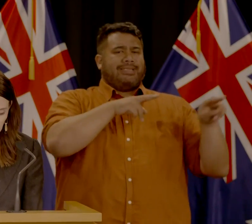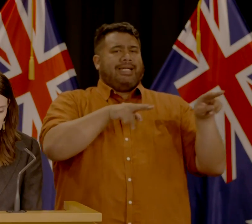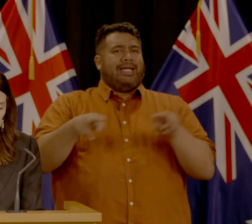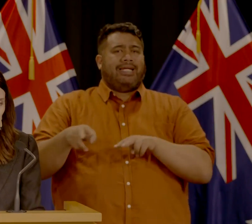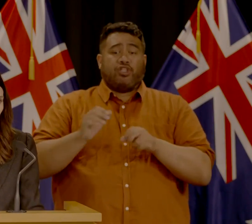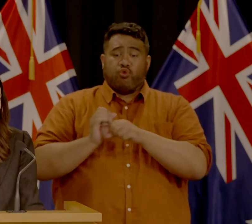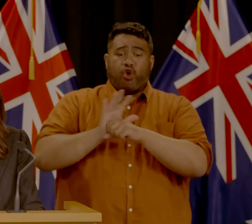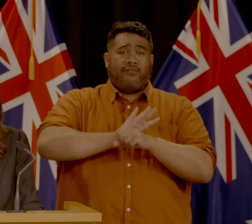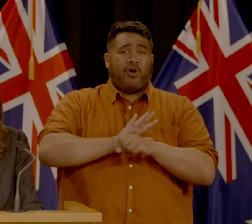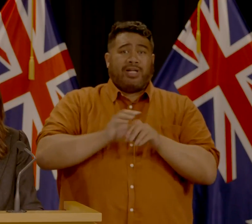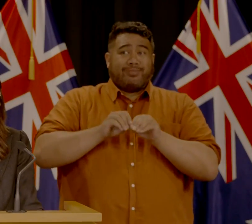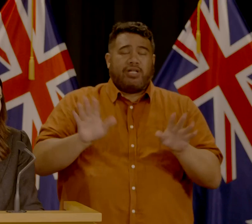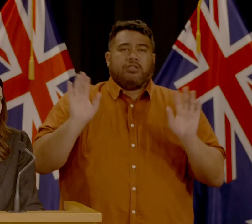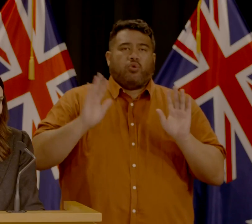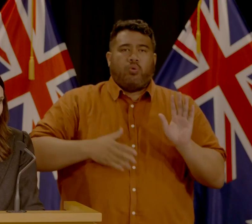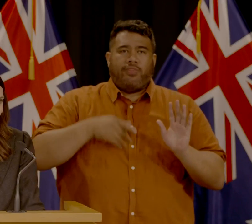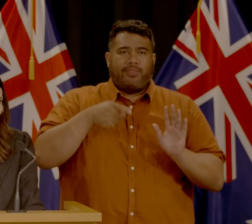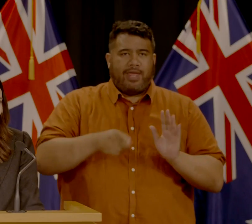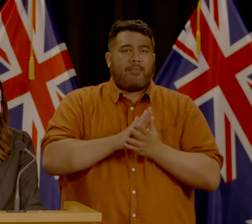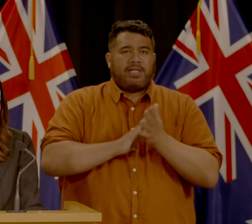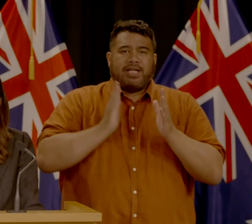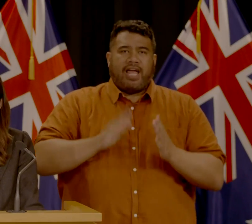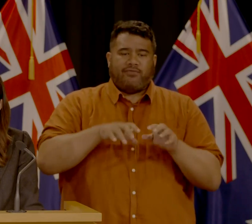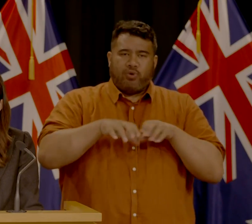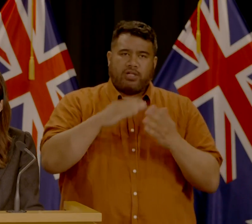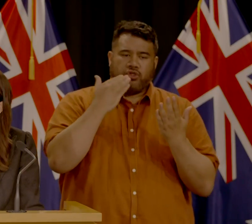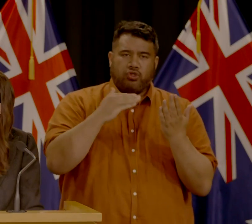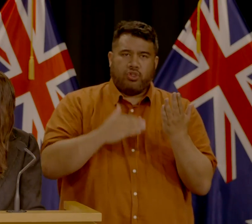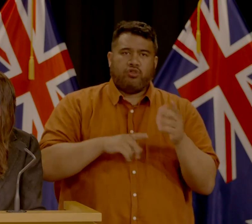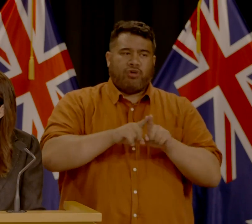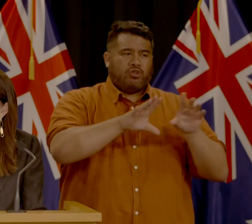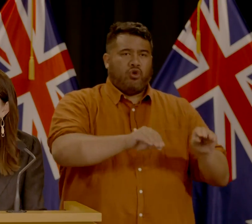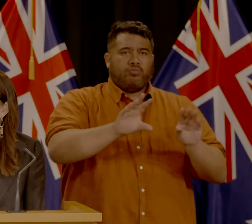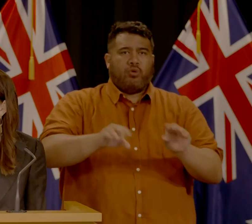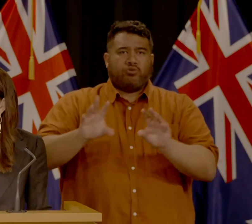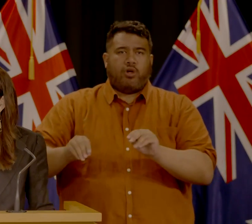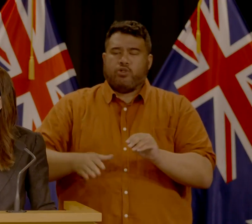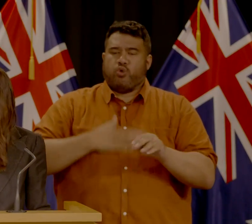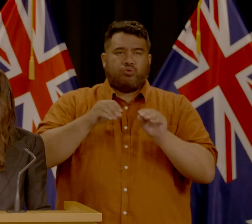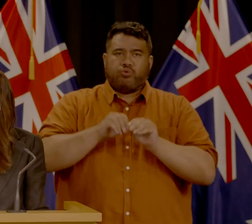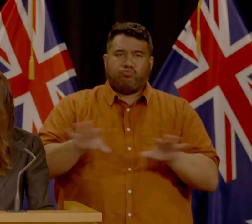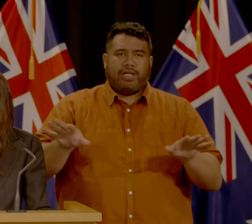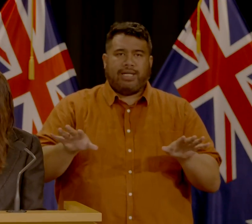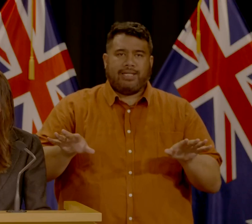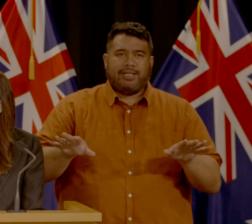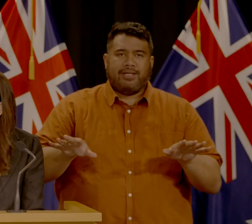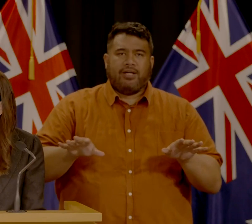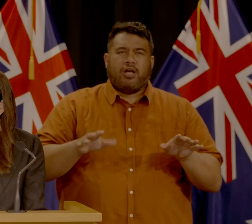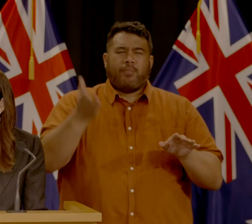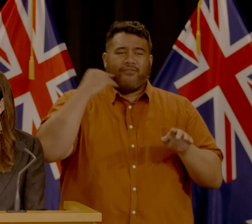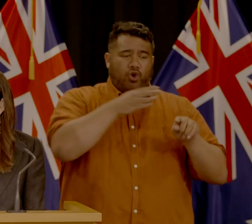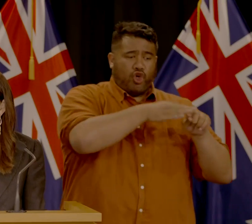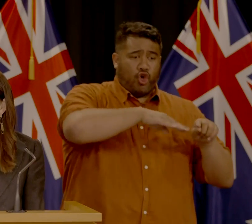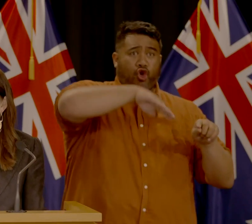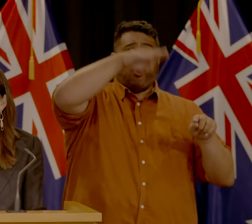of the virus to ensure the health of New Zealanders. As I've likened it to before, it's about flattening the